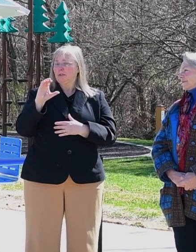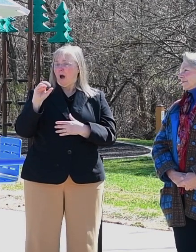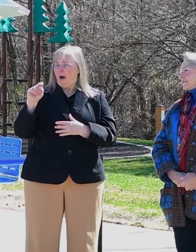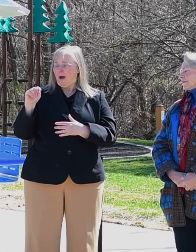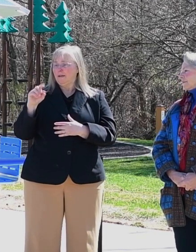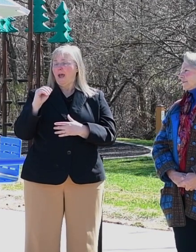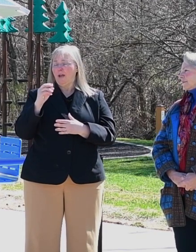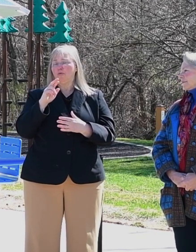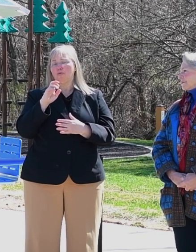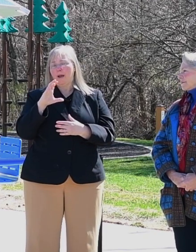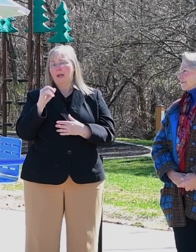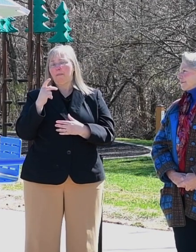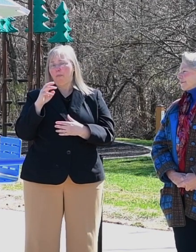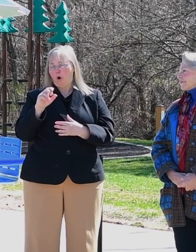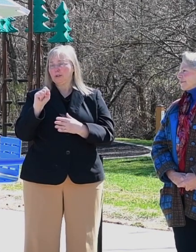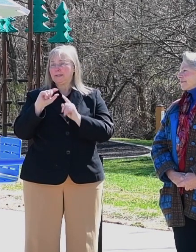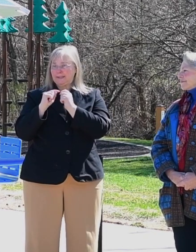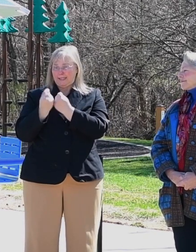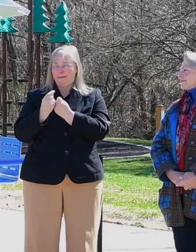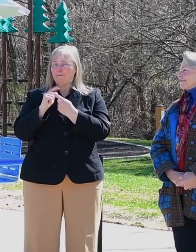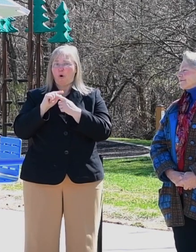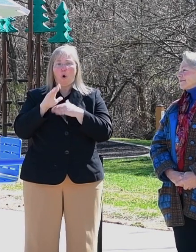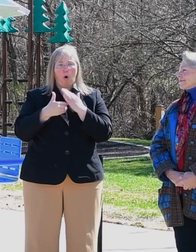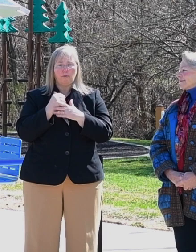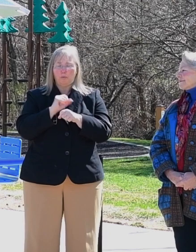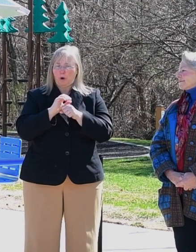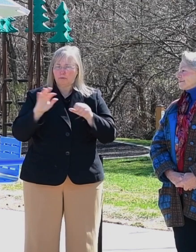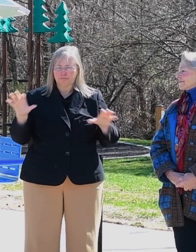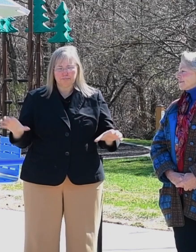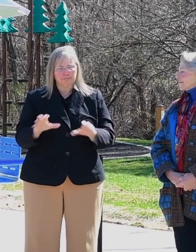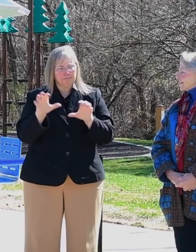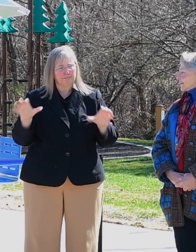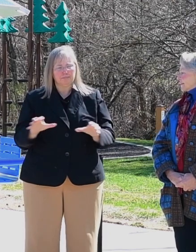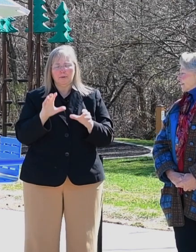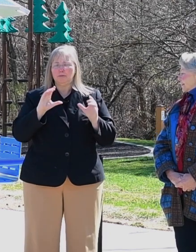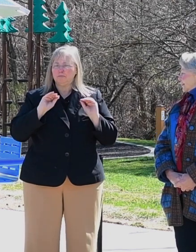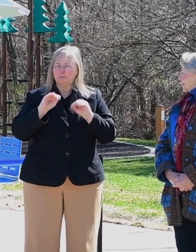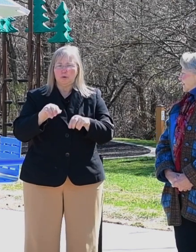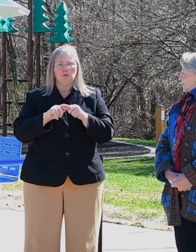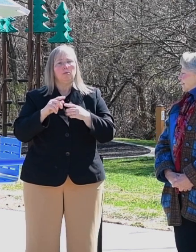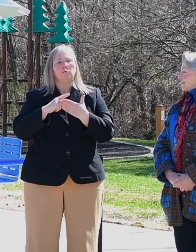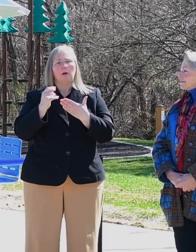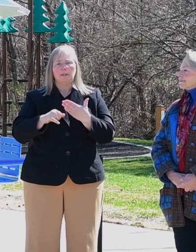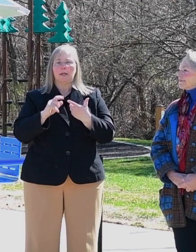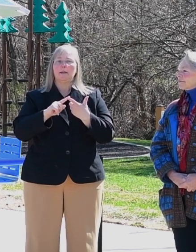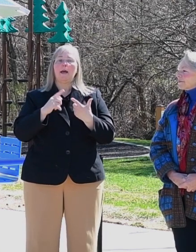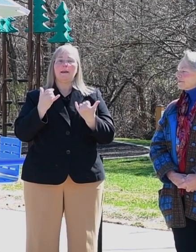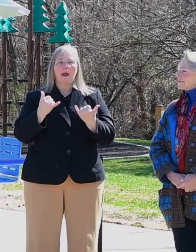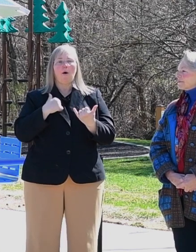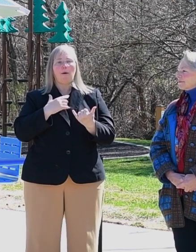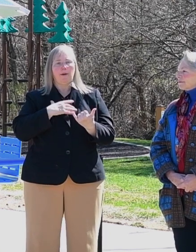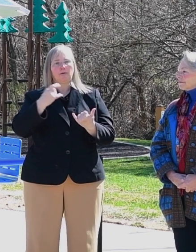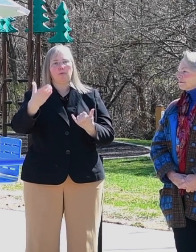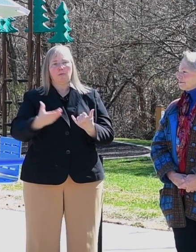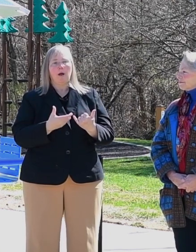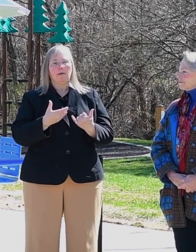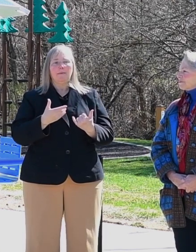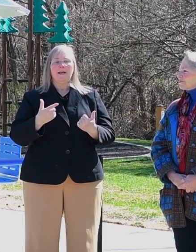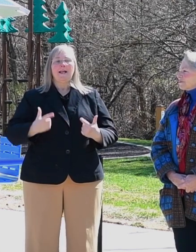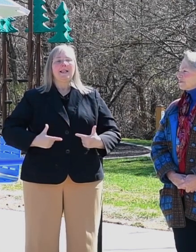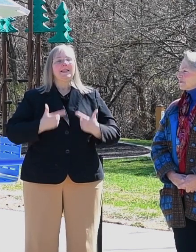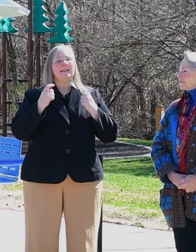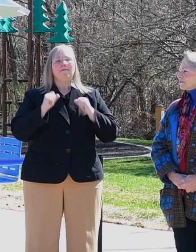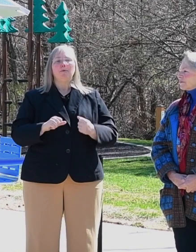and Recreation Parks team for all the work on site that they put into the project. And I'd like to now welcome the